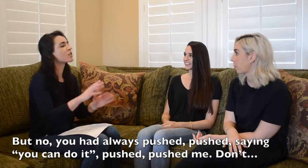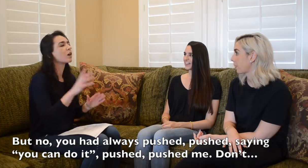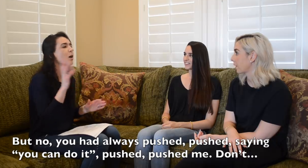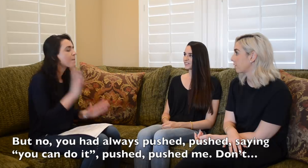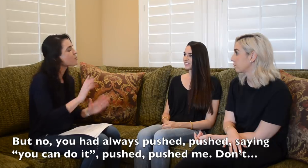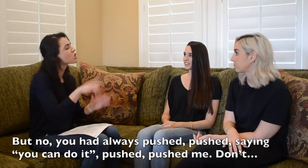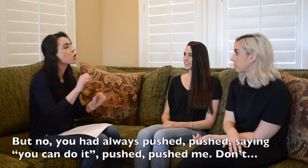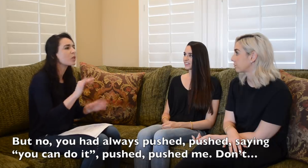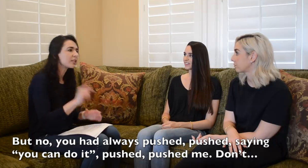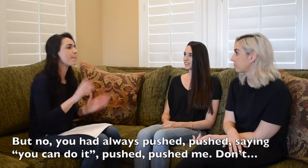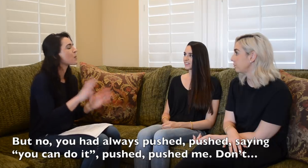Yeah.